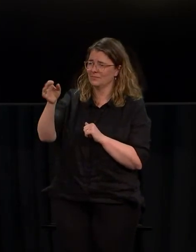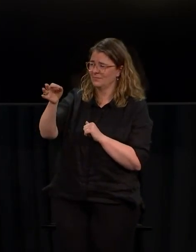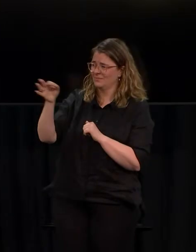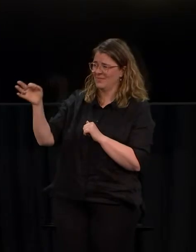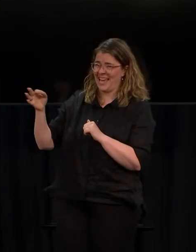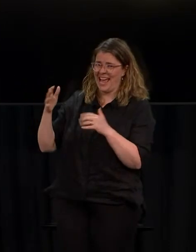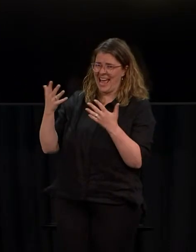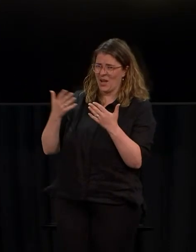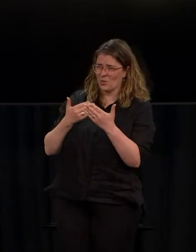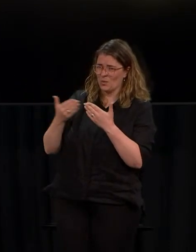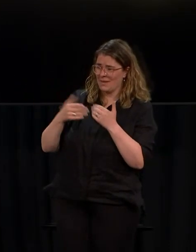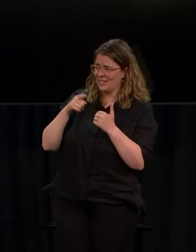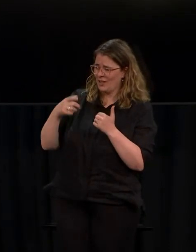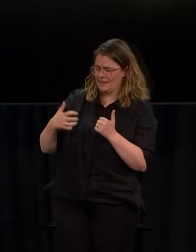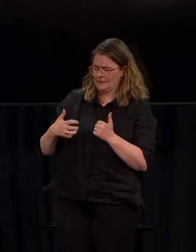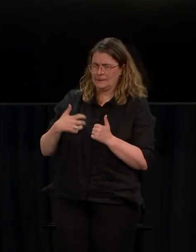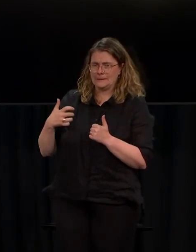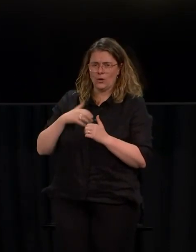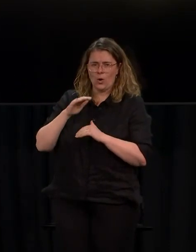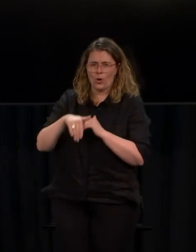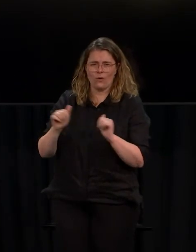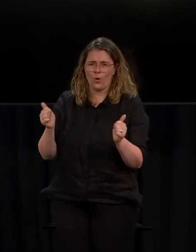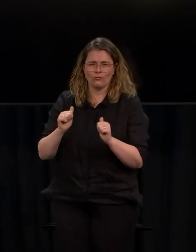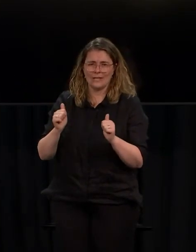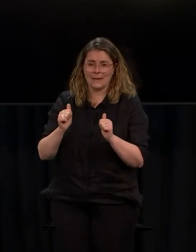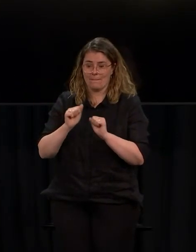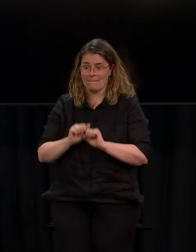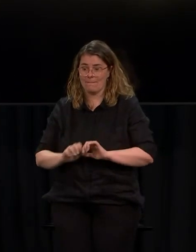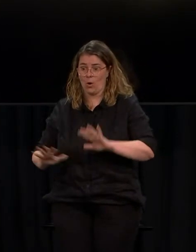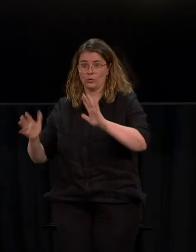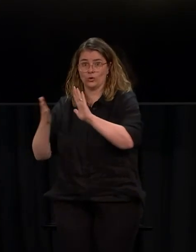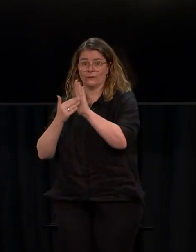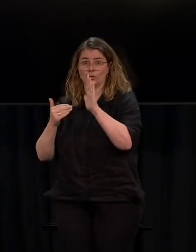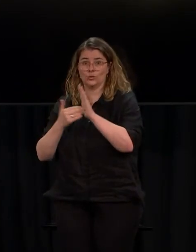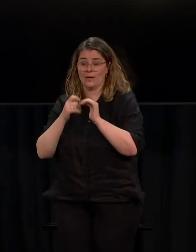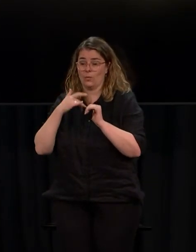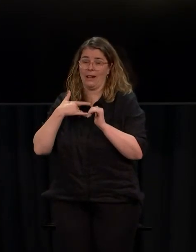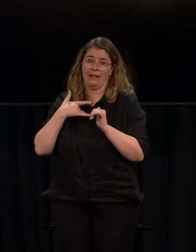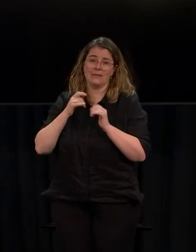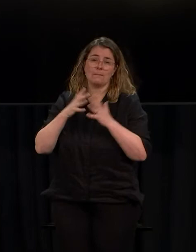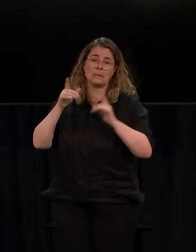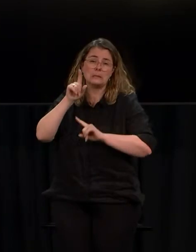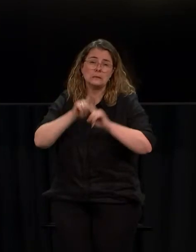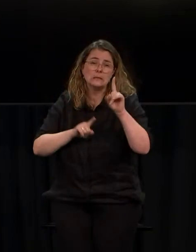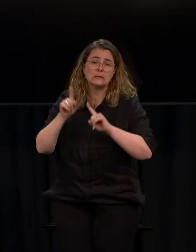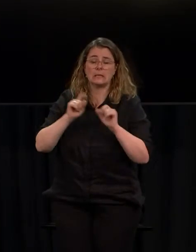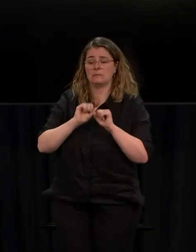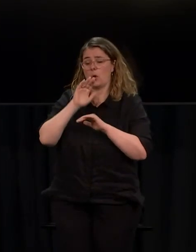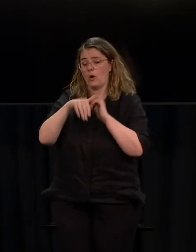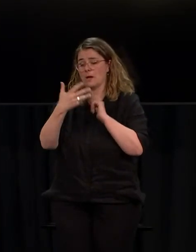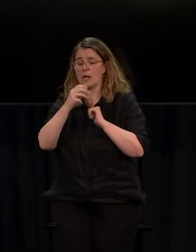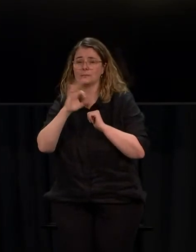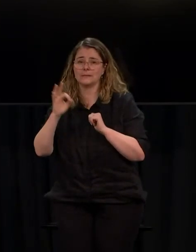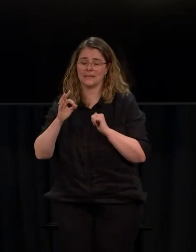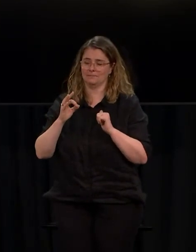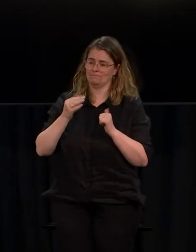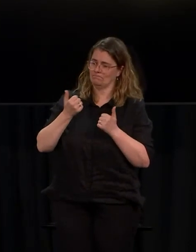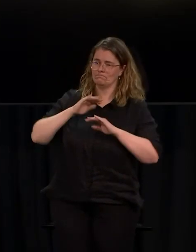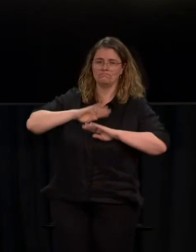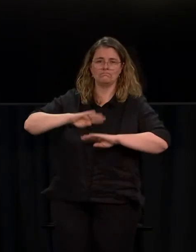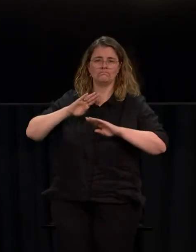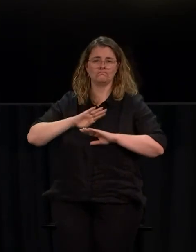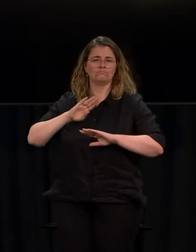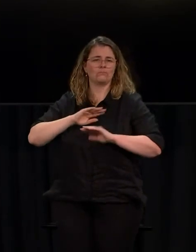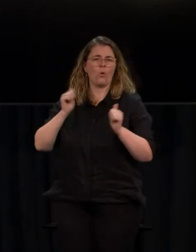a friction though between those, the vast majority of New Zealanders who will live in a city where there is well over 90% of the population